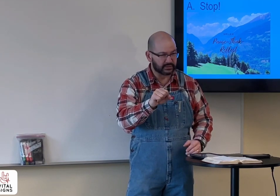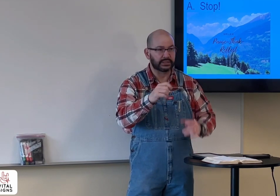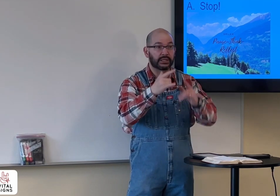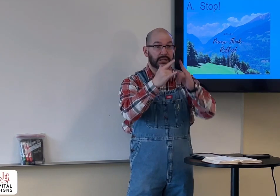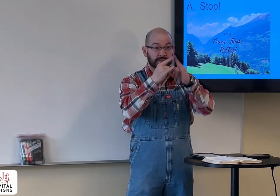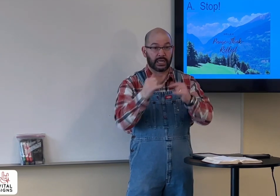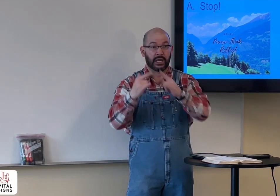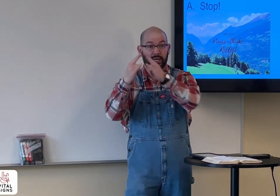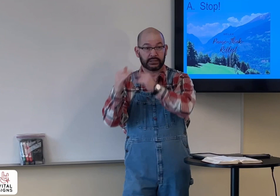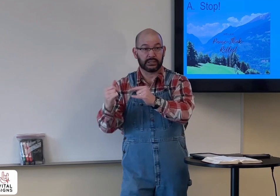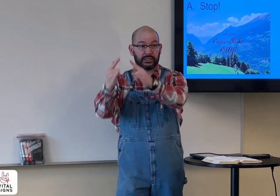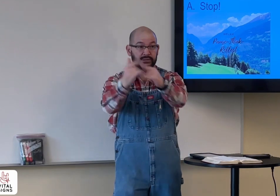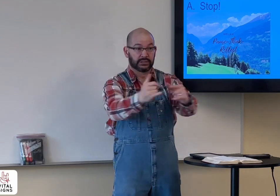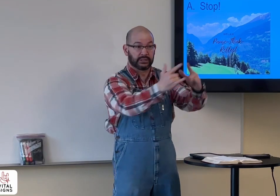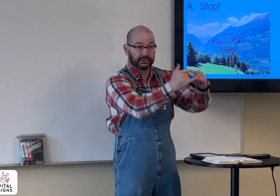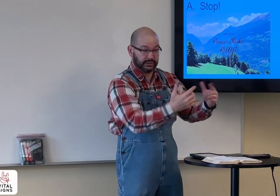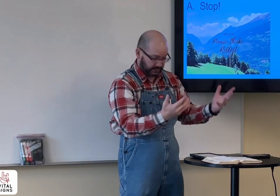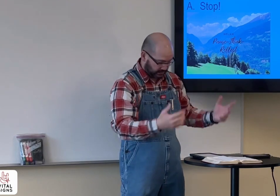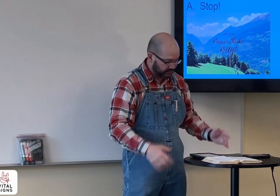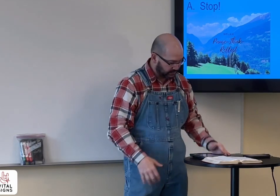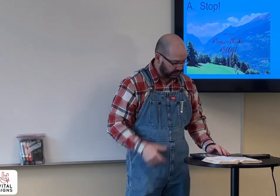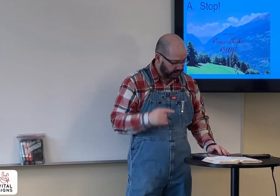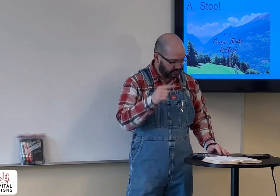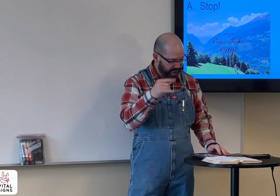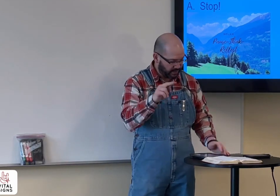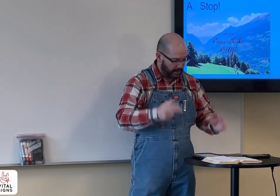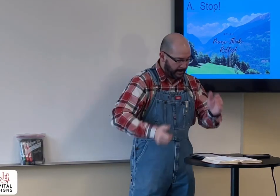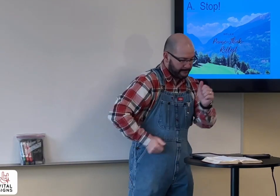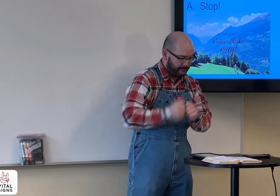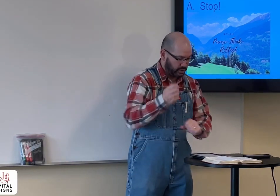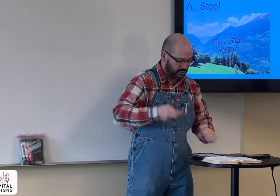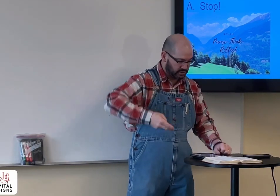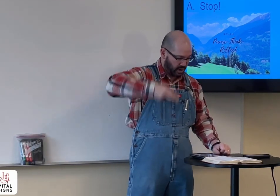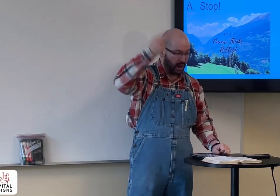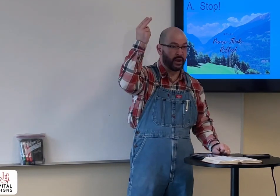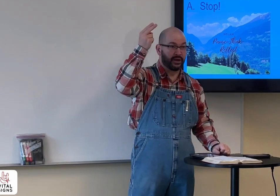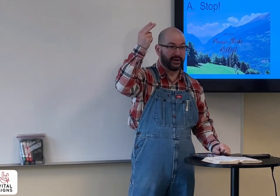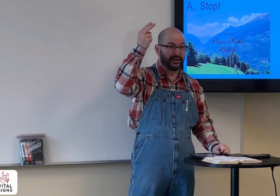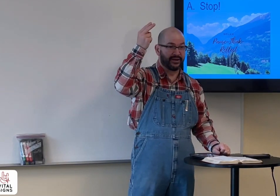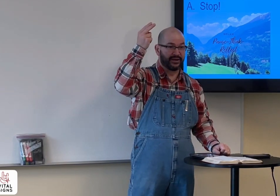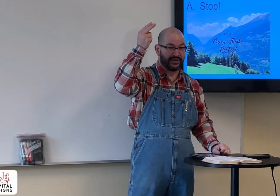tabernacle. The little tents that they worship God of the Most High.